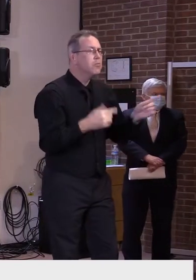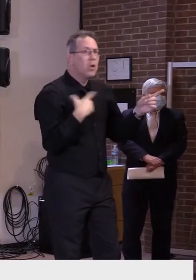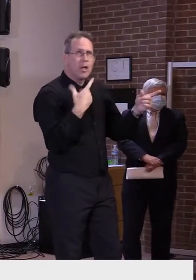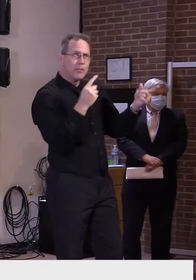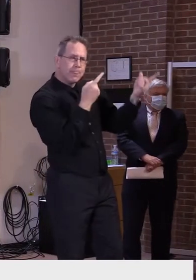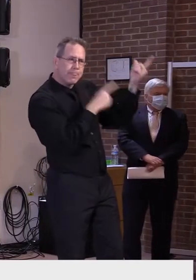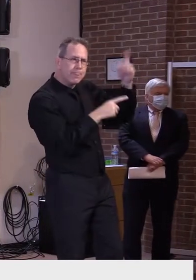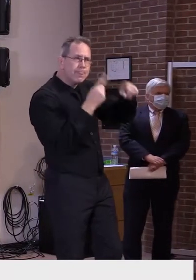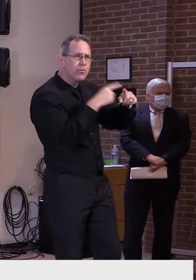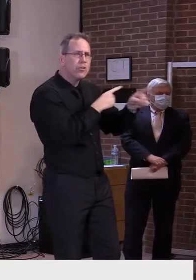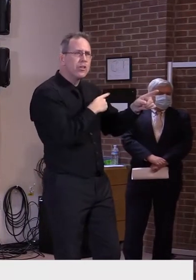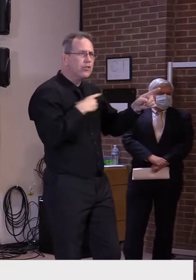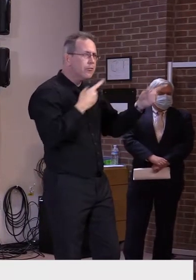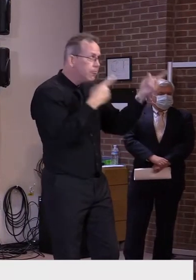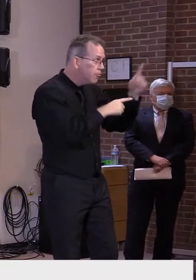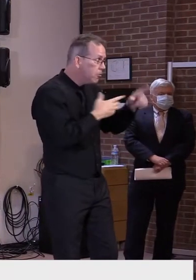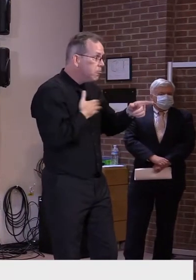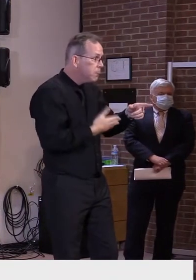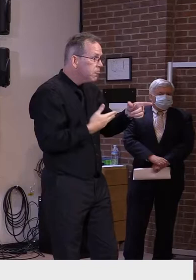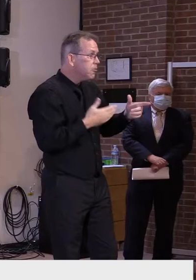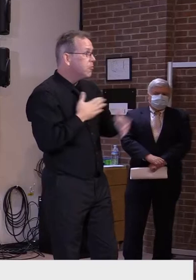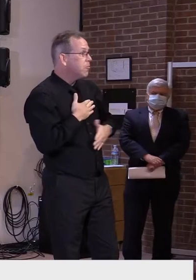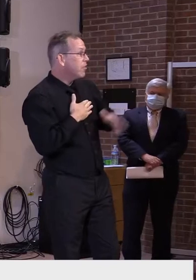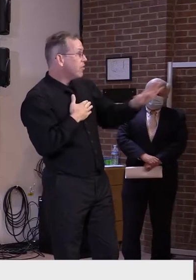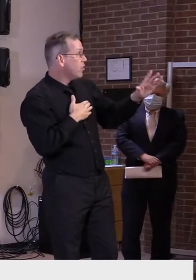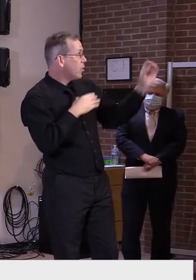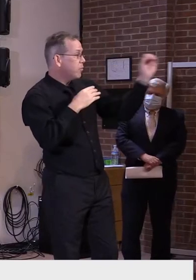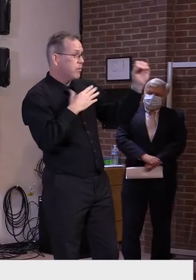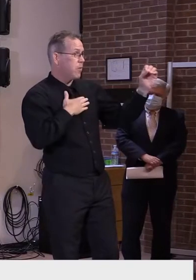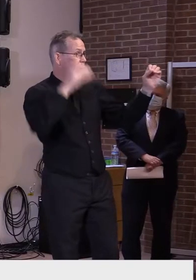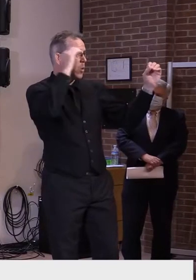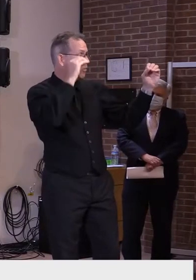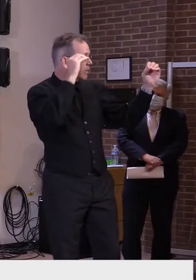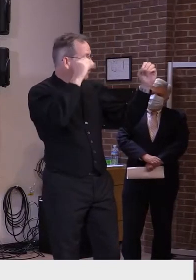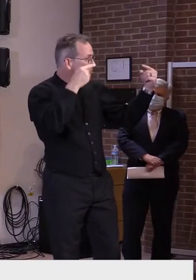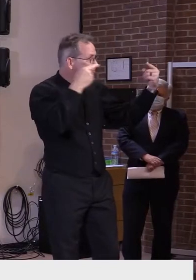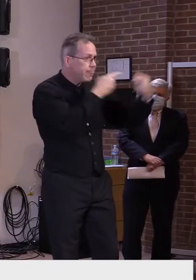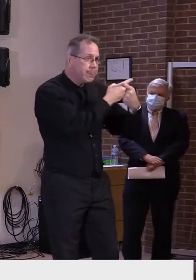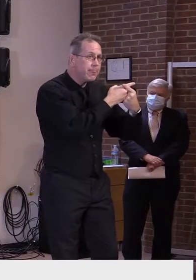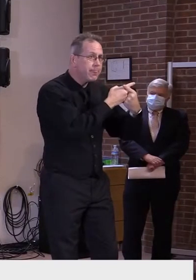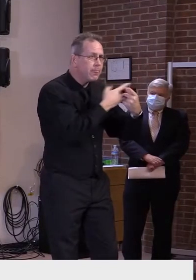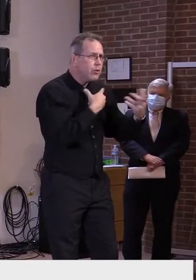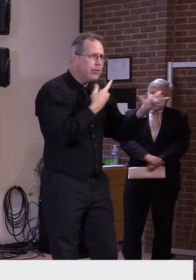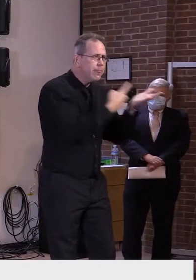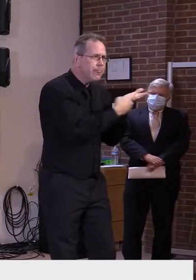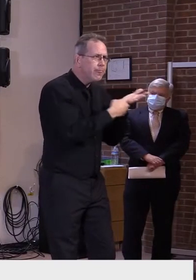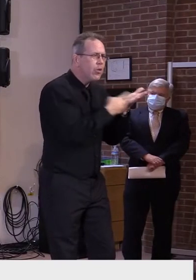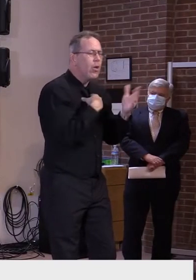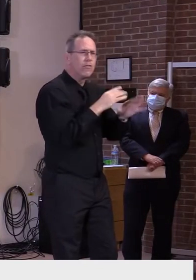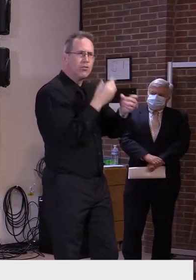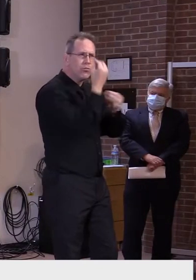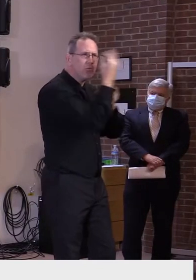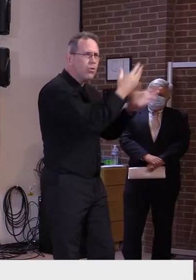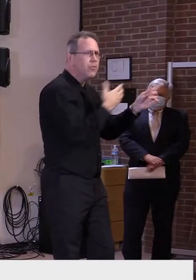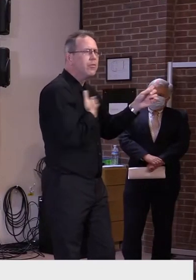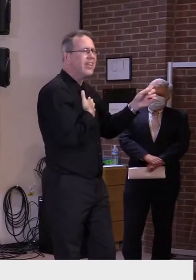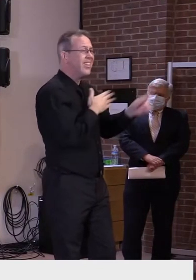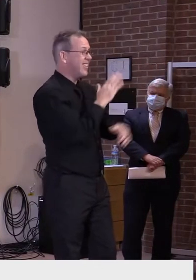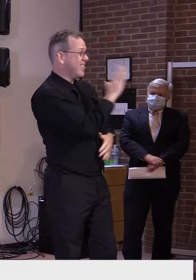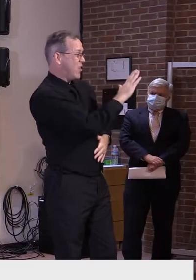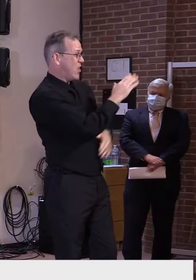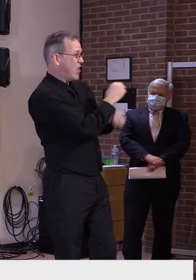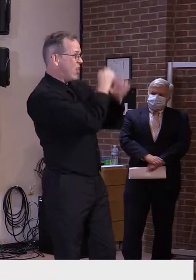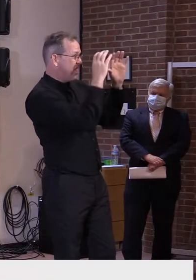leadership's position. I've been clear with them that this is as far as I'm willing to go, and I will